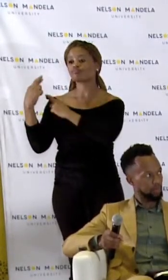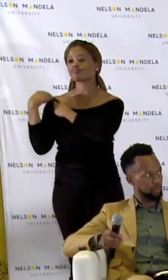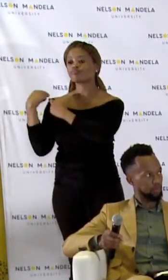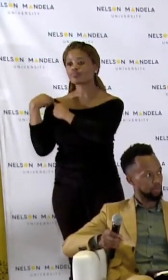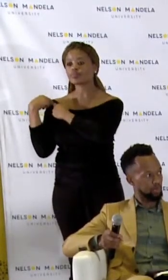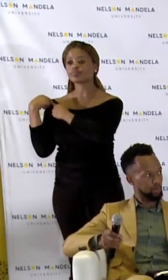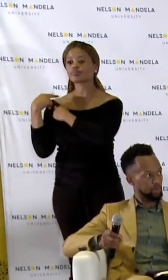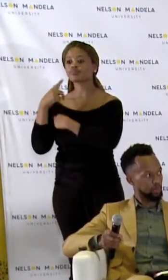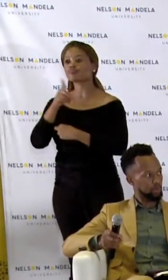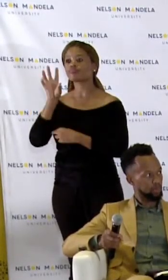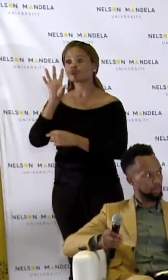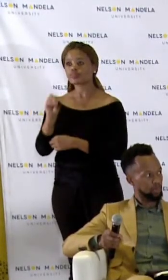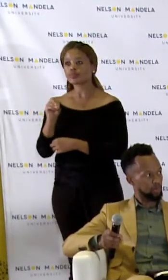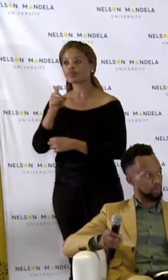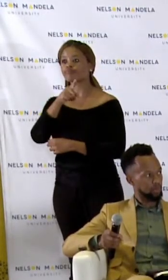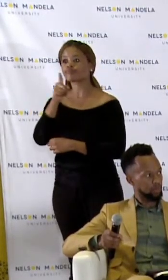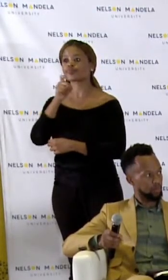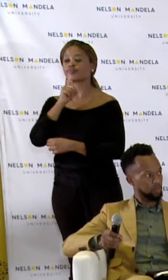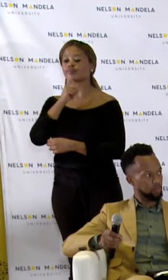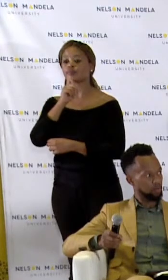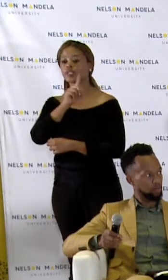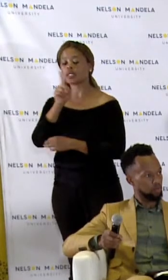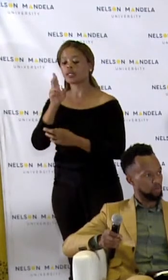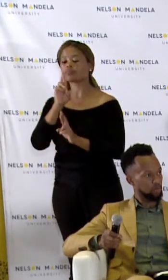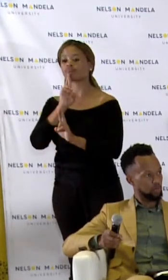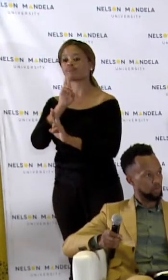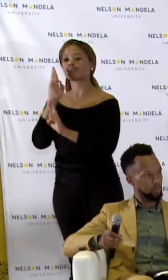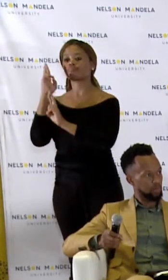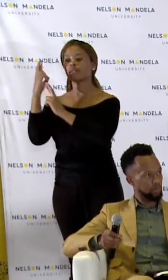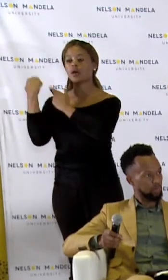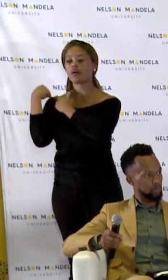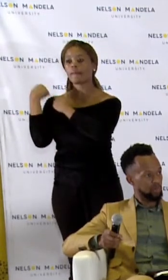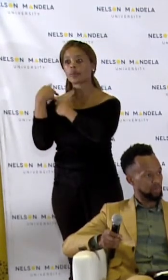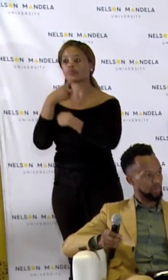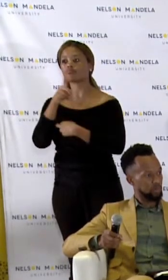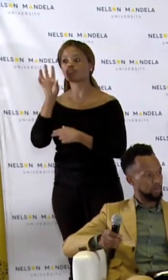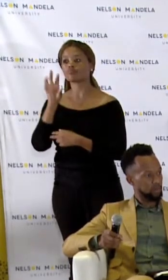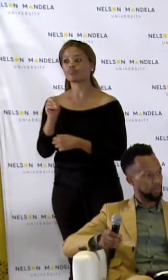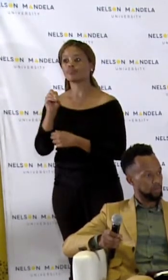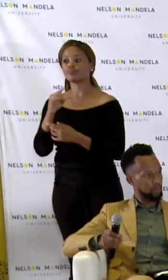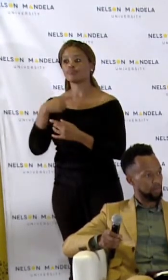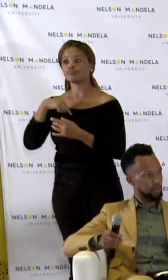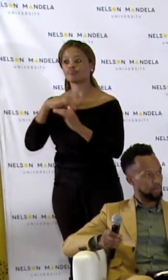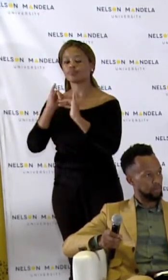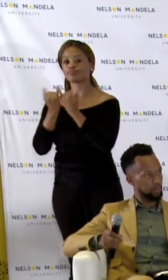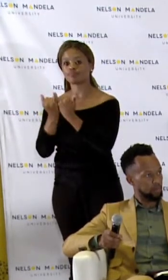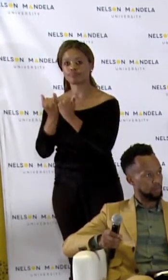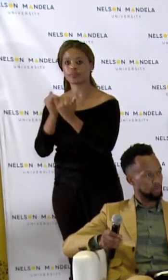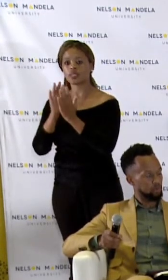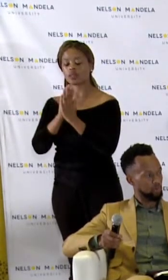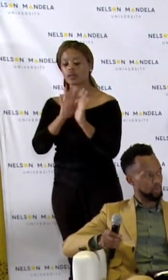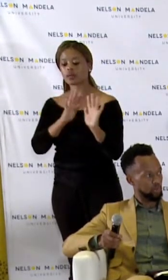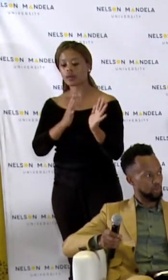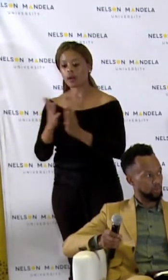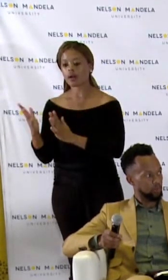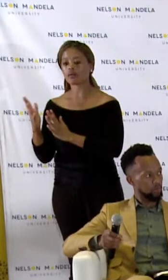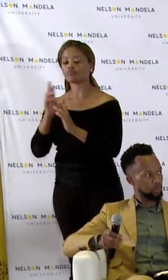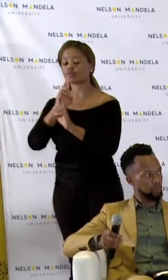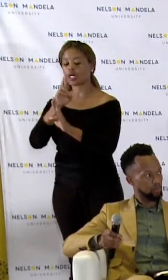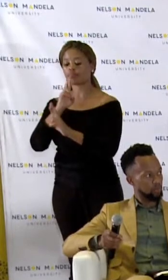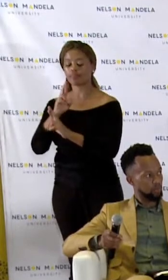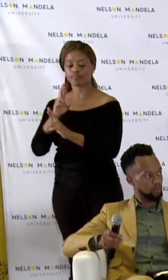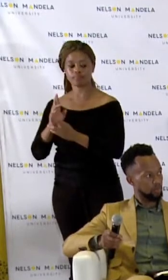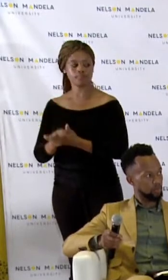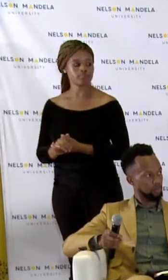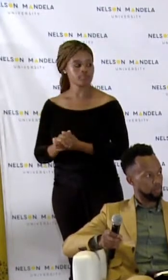responsibilities you have as a user and what are the responsibilities we have as a company and how to report